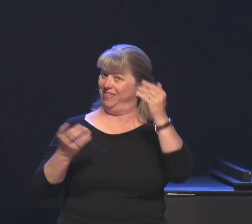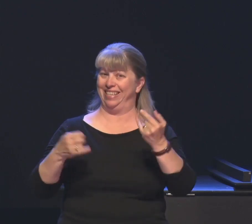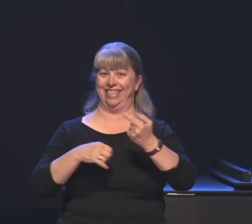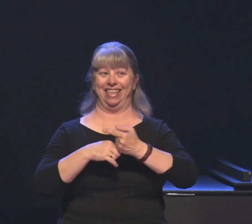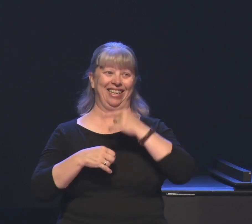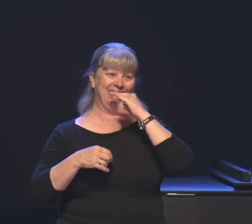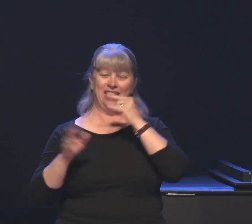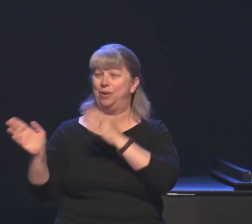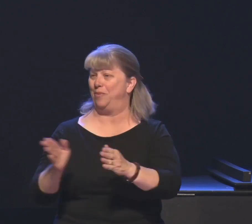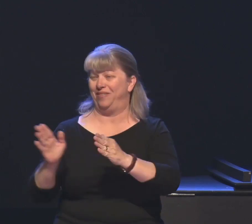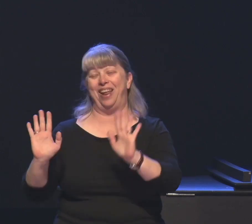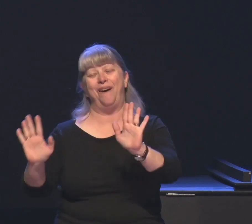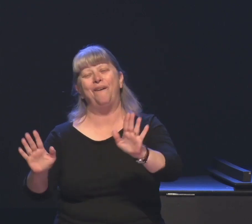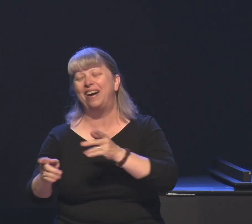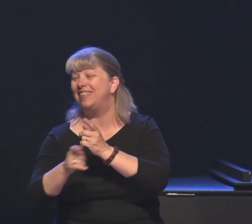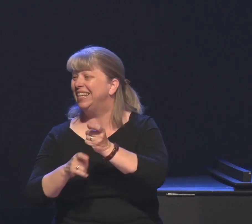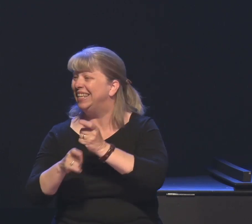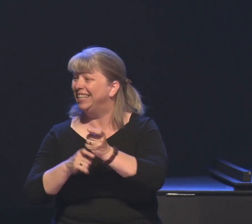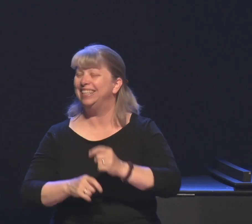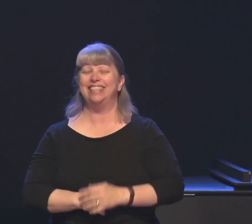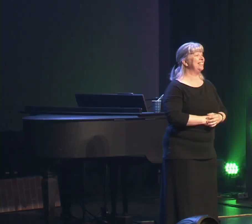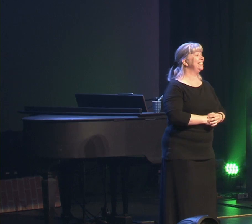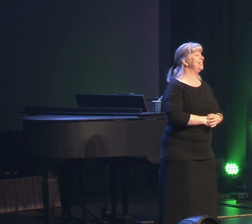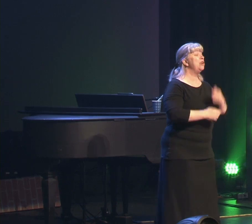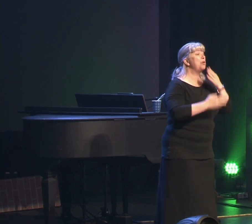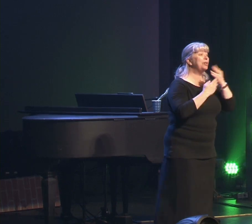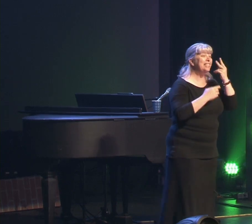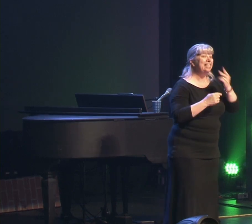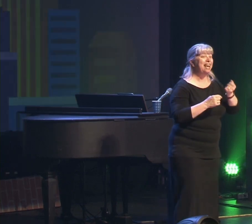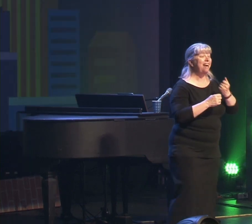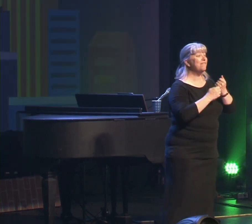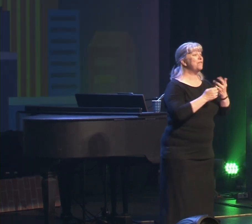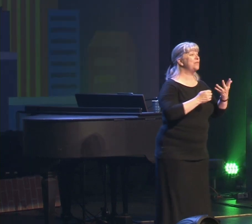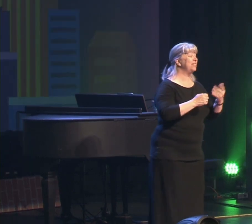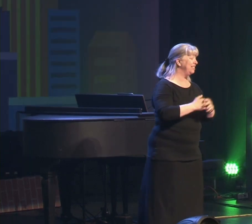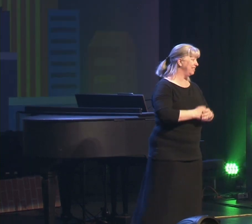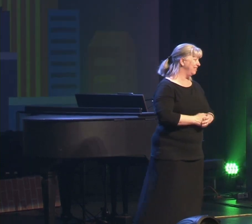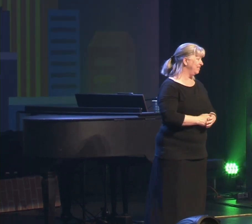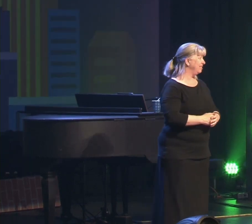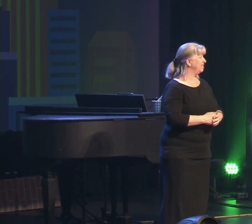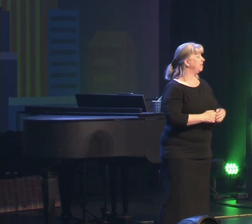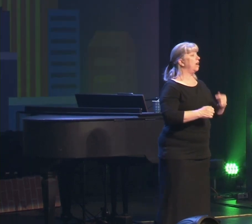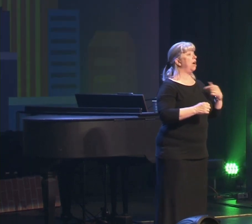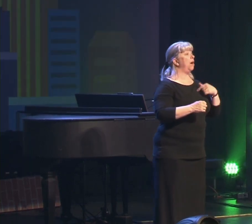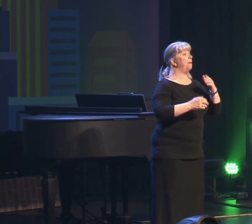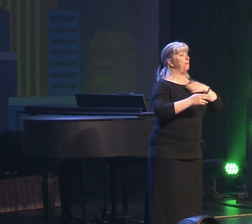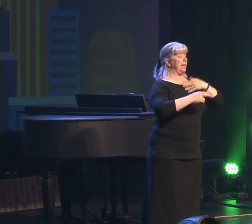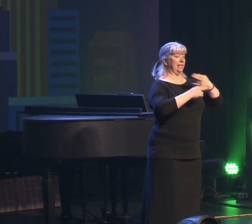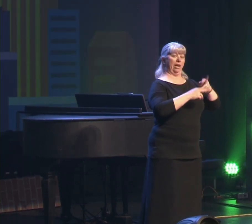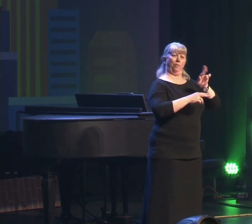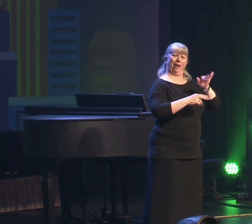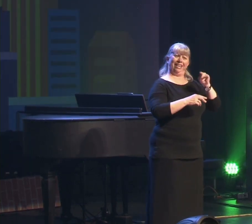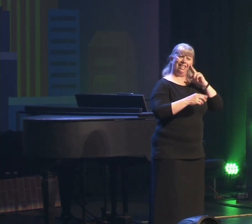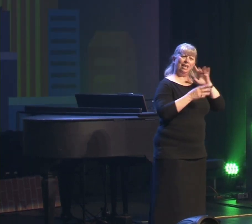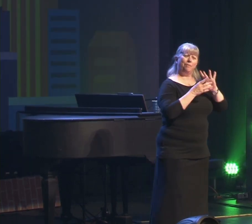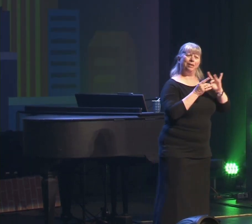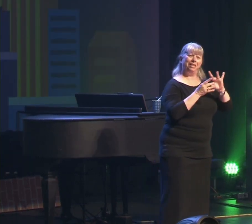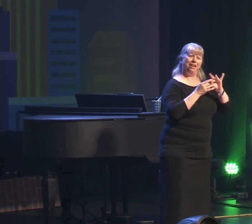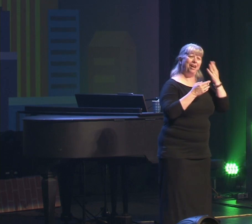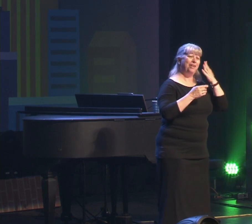are prepped for it. No, I'm just kidding. So good to see everybody. My name is Ryan, by the way. I think I mentioned that. I don't